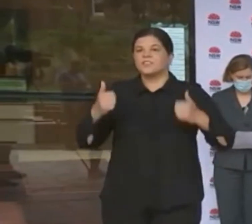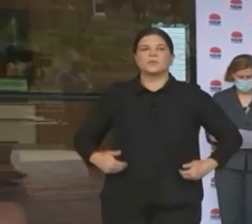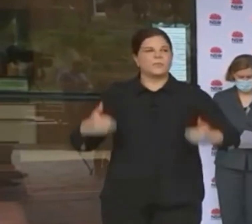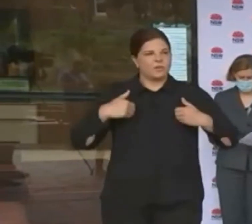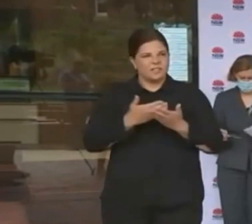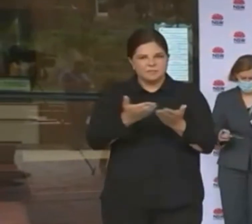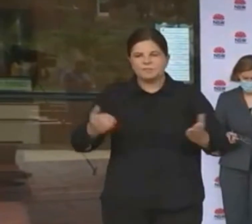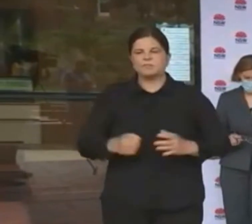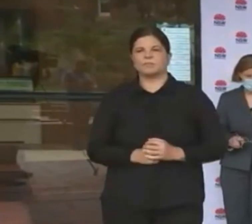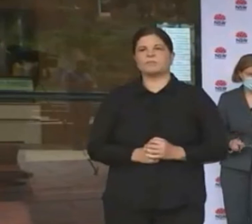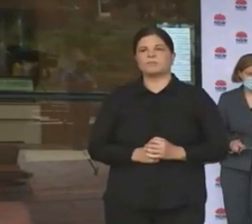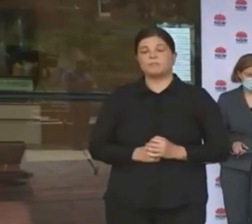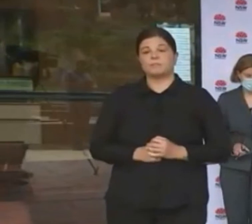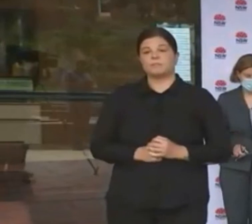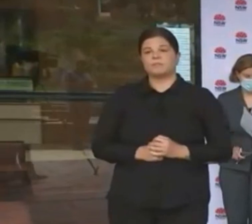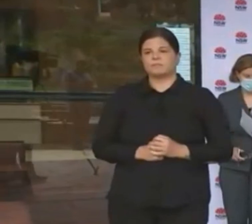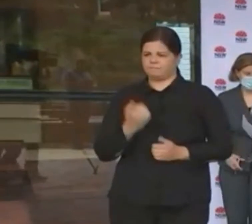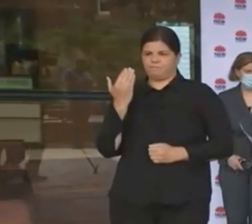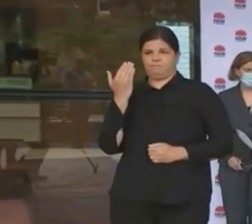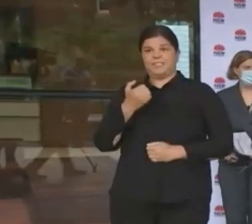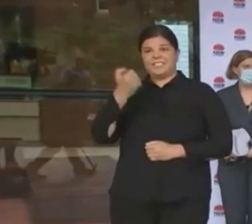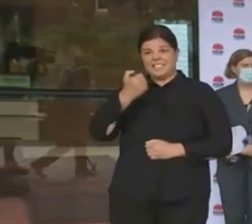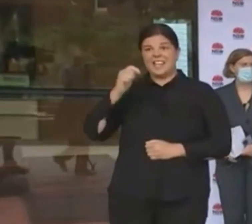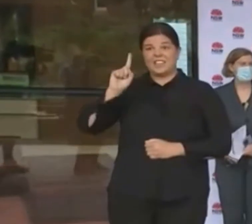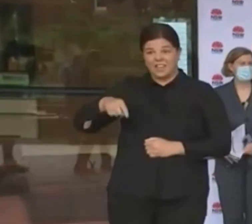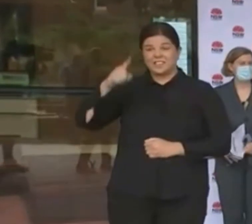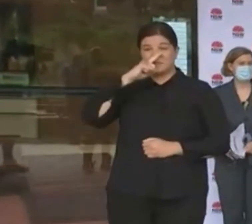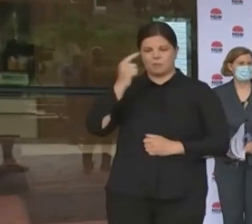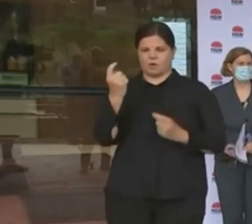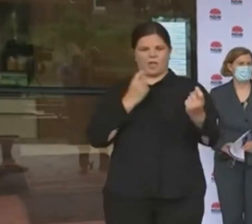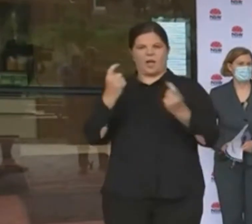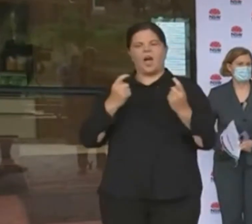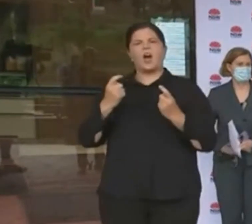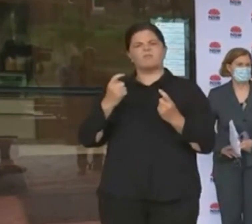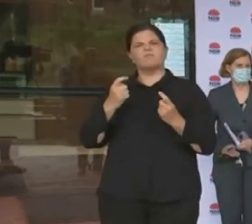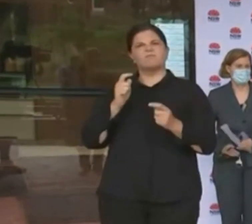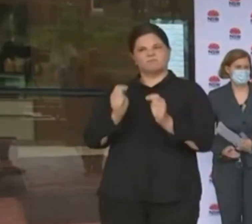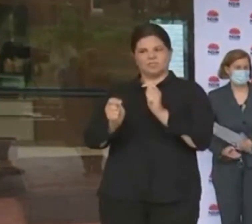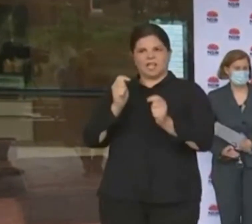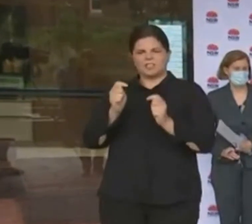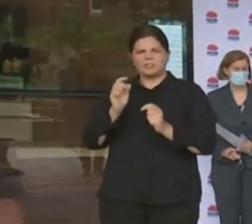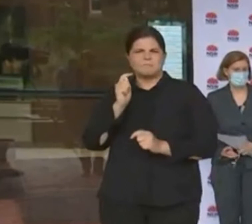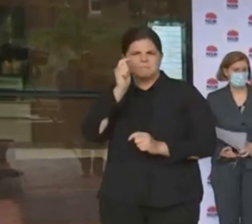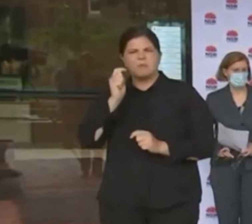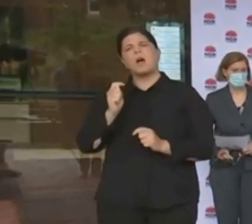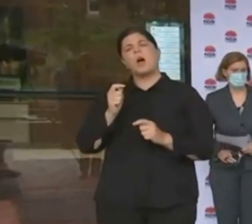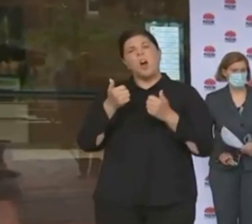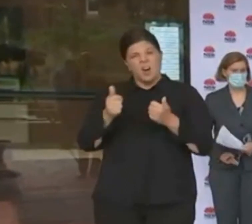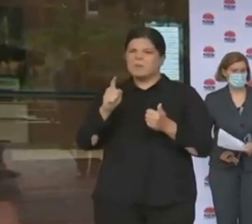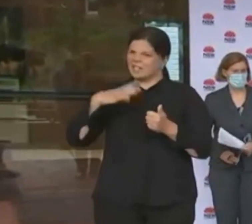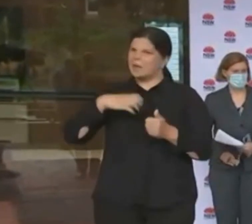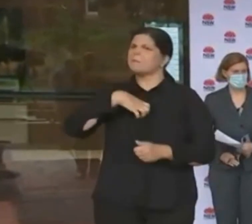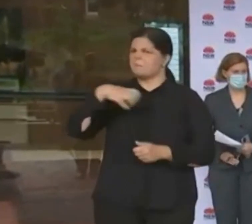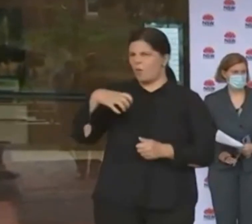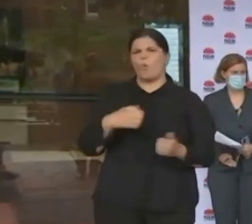morning, everybody. We had now. over 16,000 people come forward and get tested, but we're really keen to elevate those